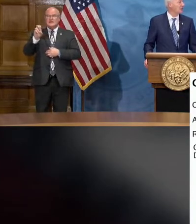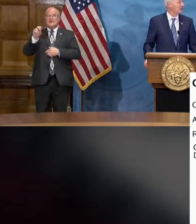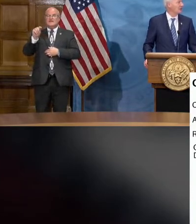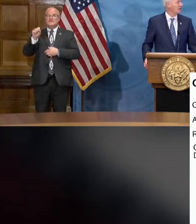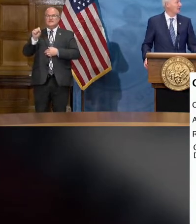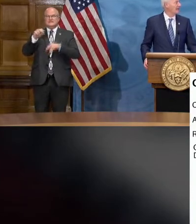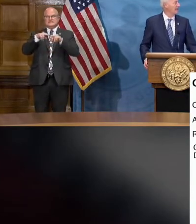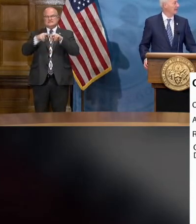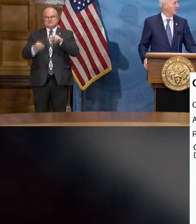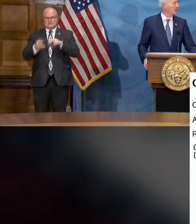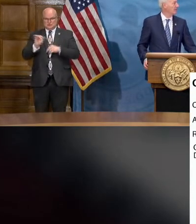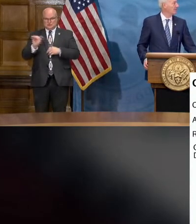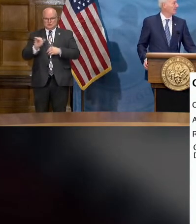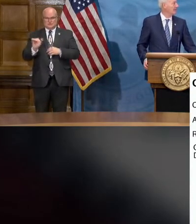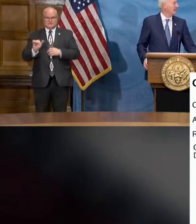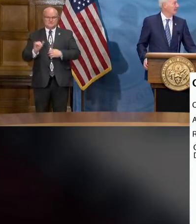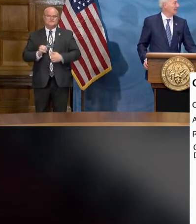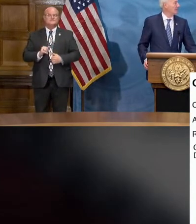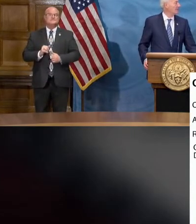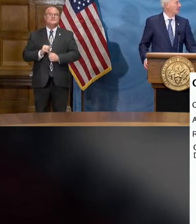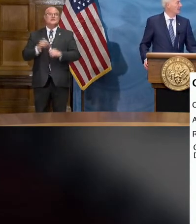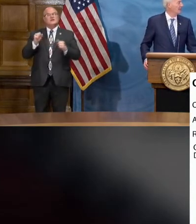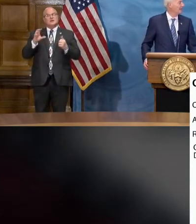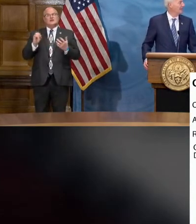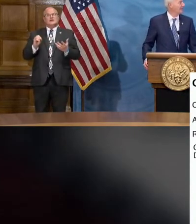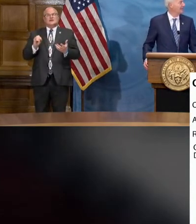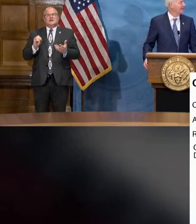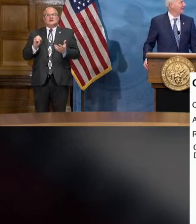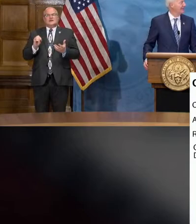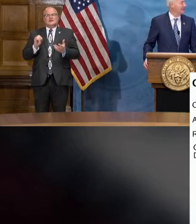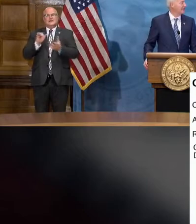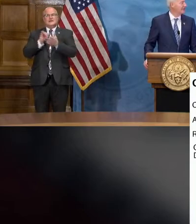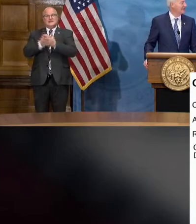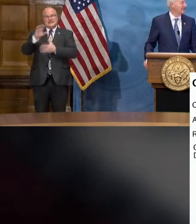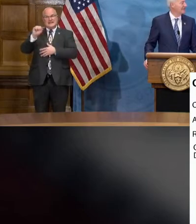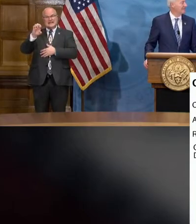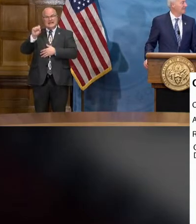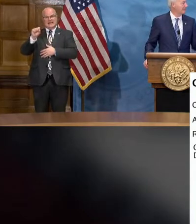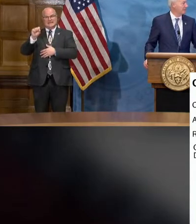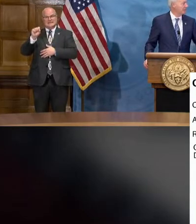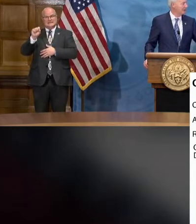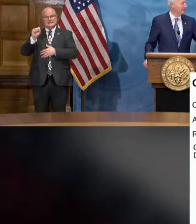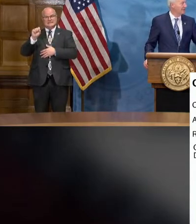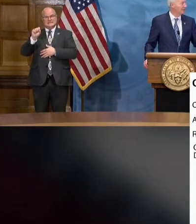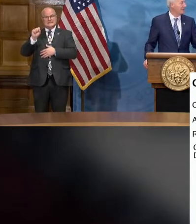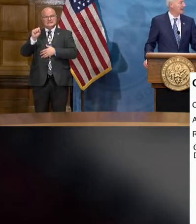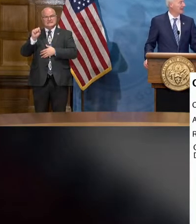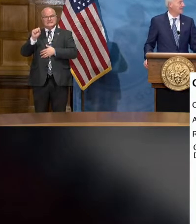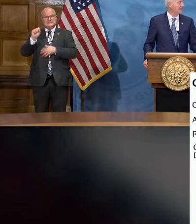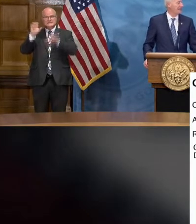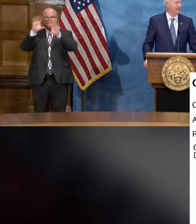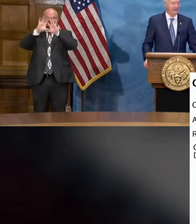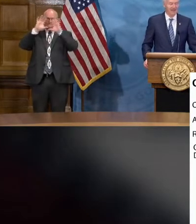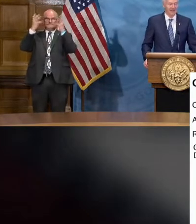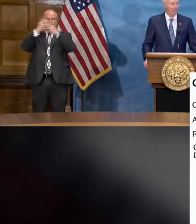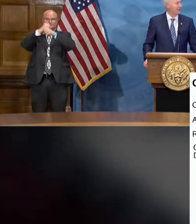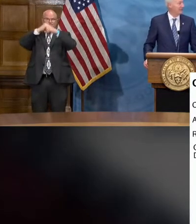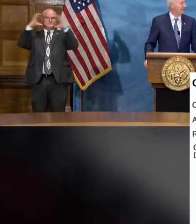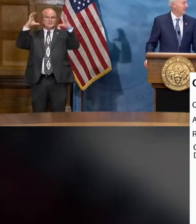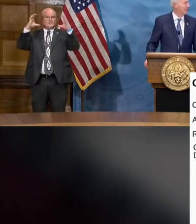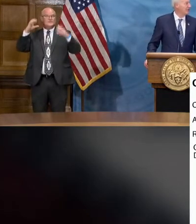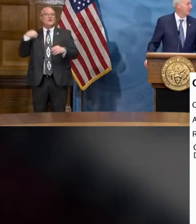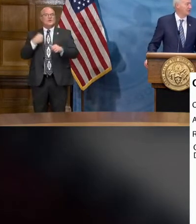small reduction as well. And so the cases, if you put it in perspective,